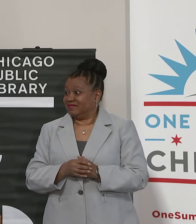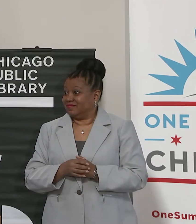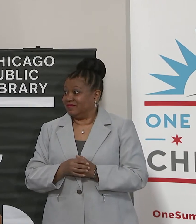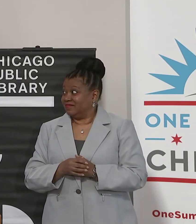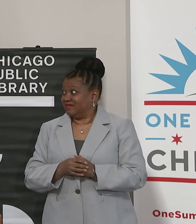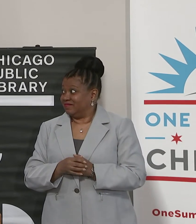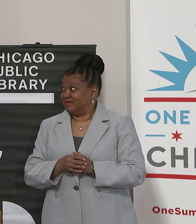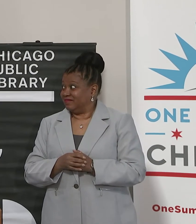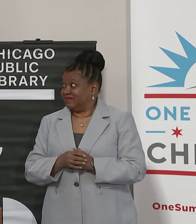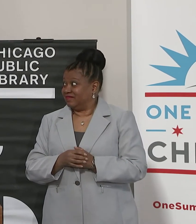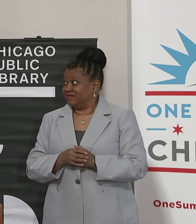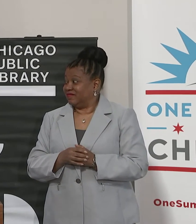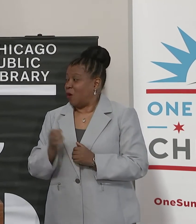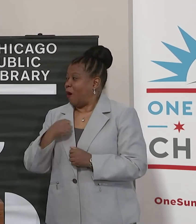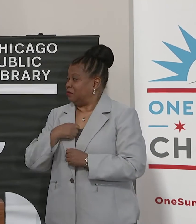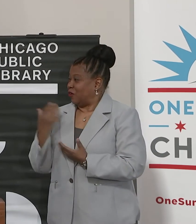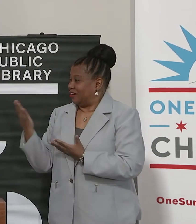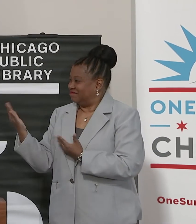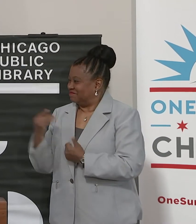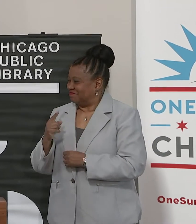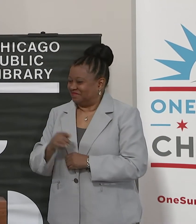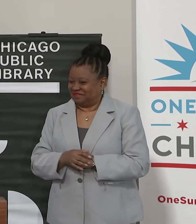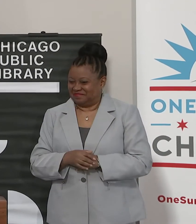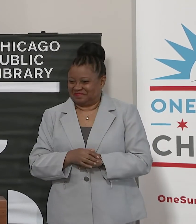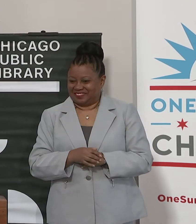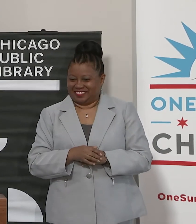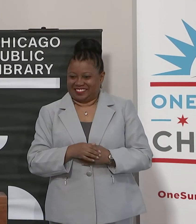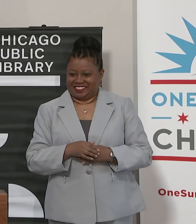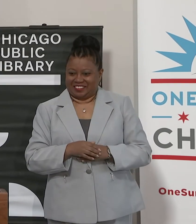Yes. Oh, I'm sorry.